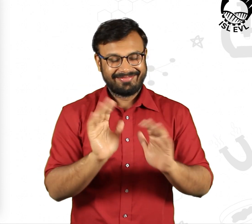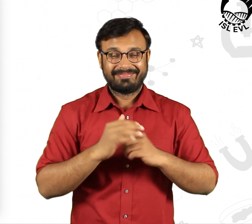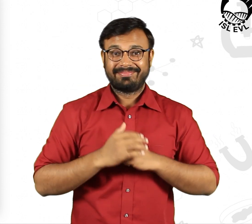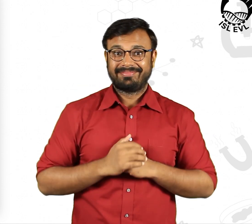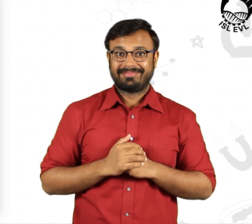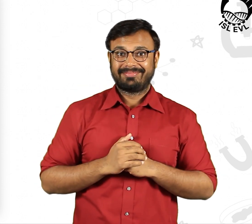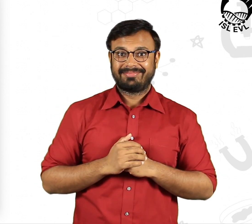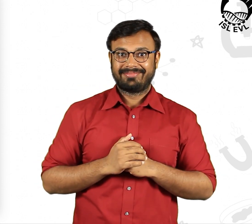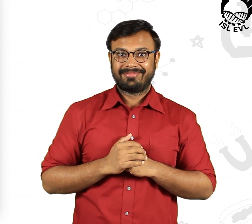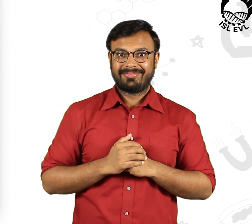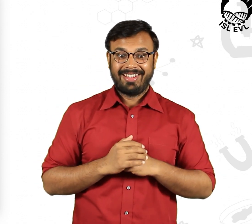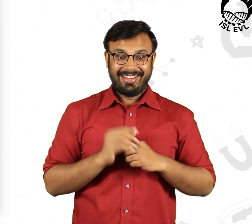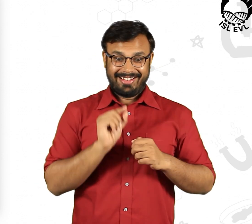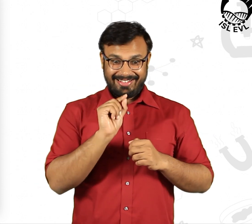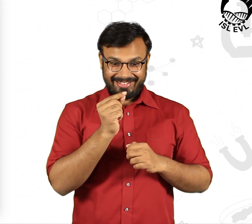traits.